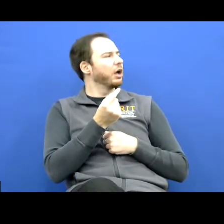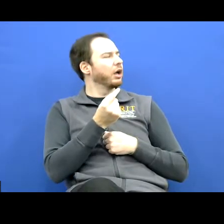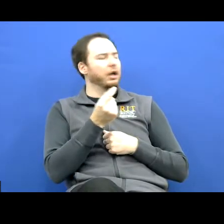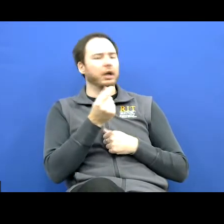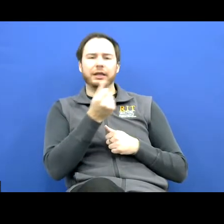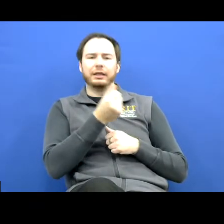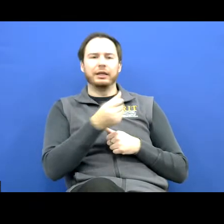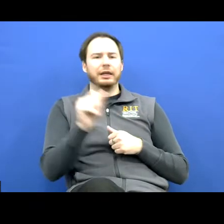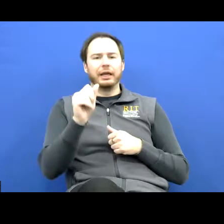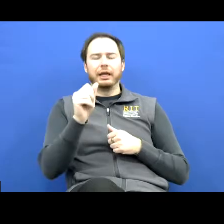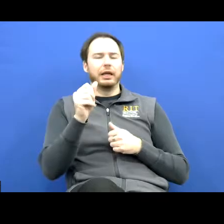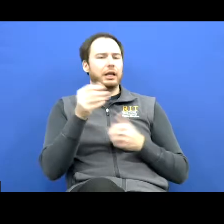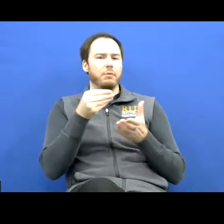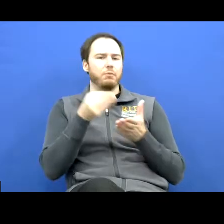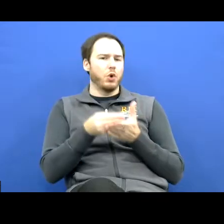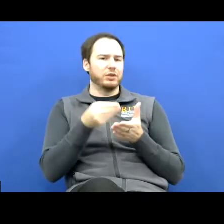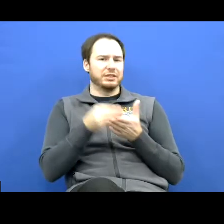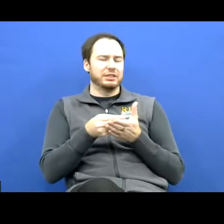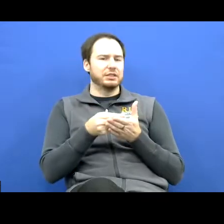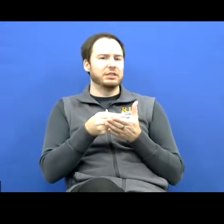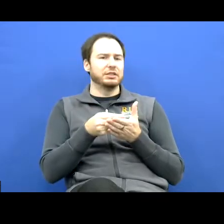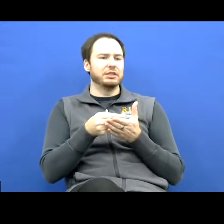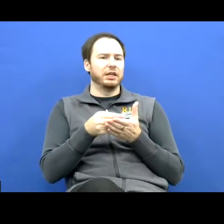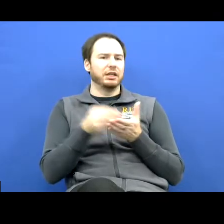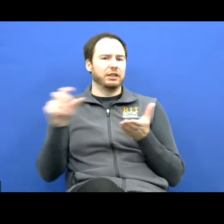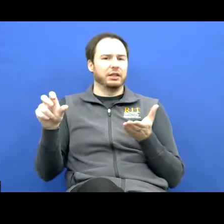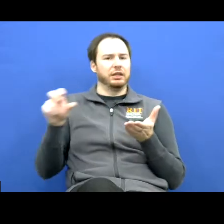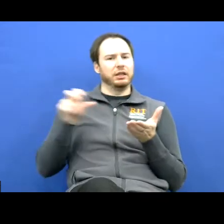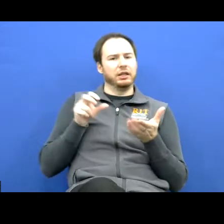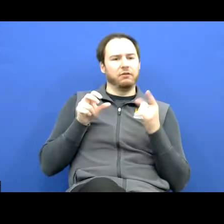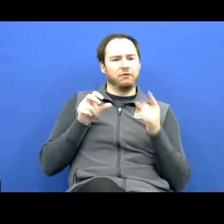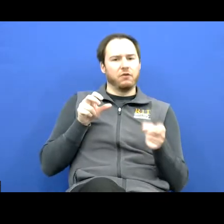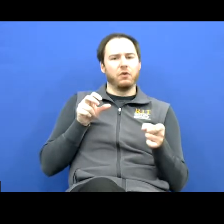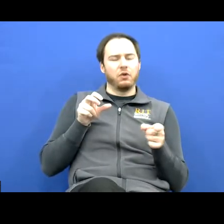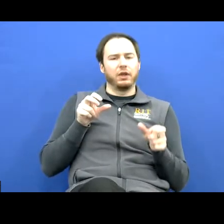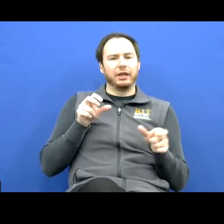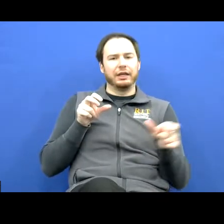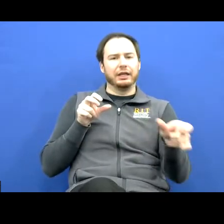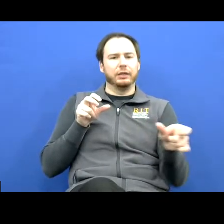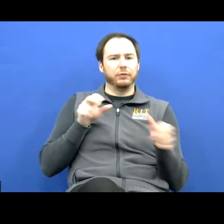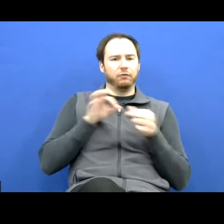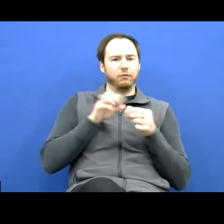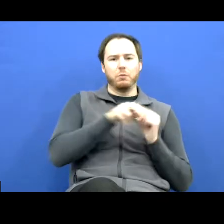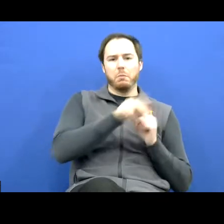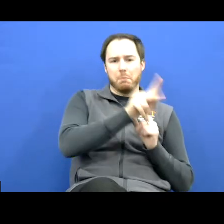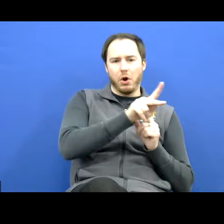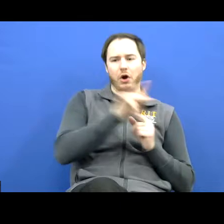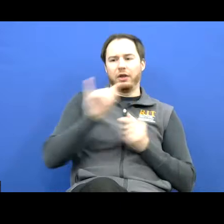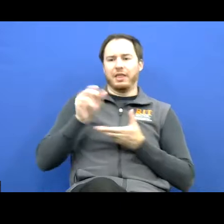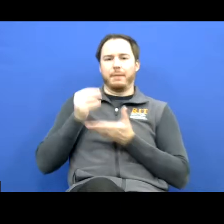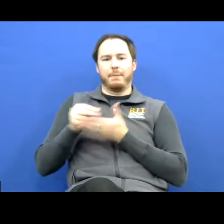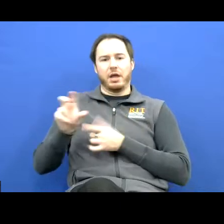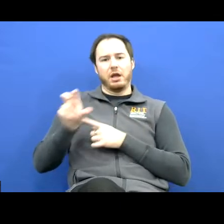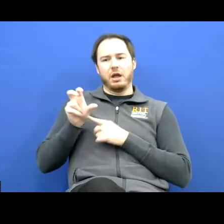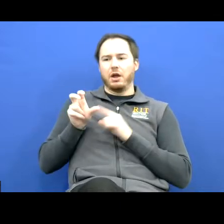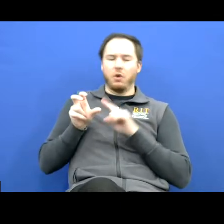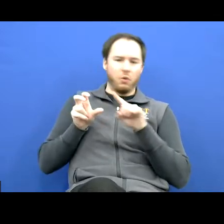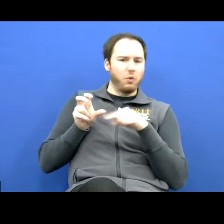any proceeds from the easements for the parklands, those funds can only be used